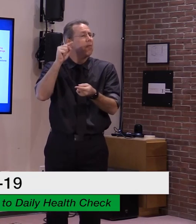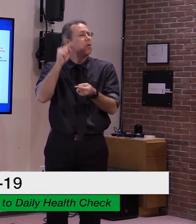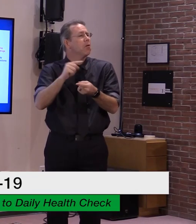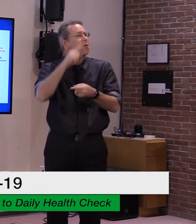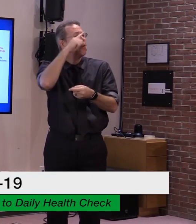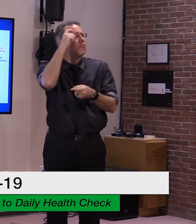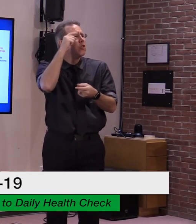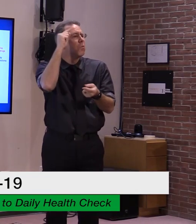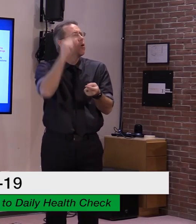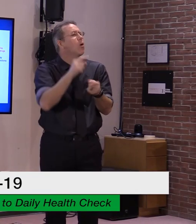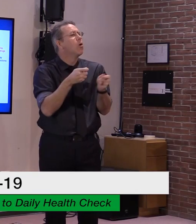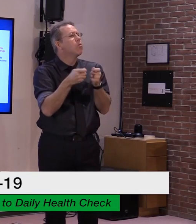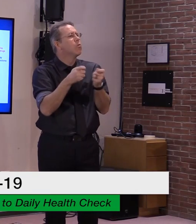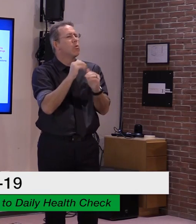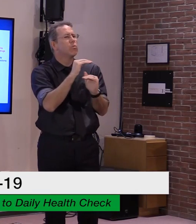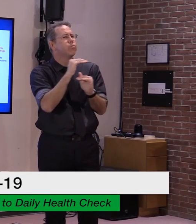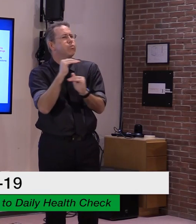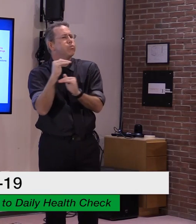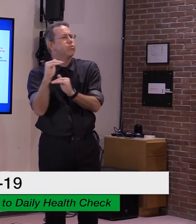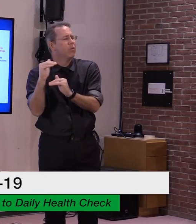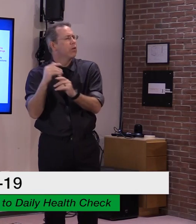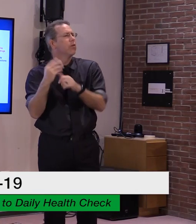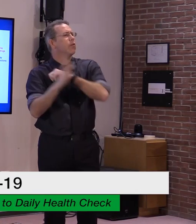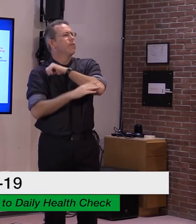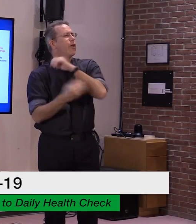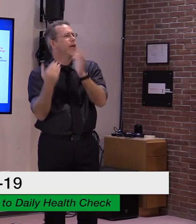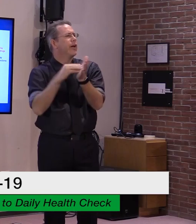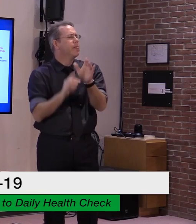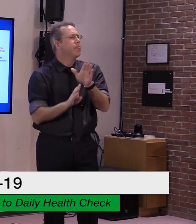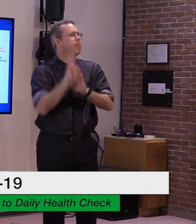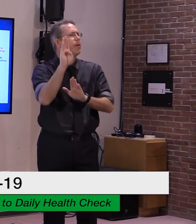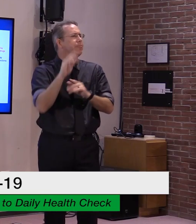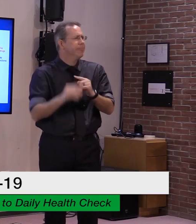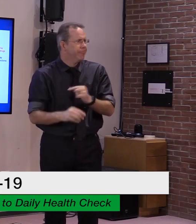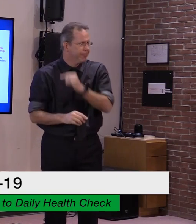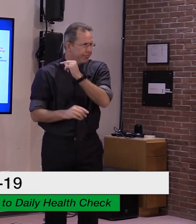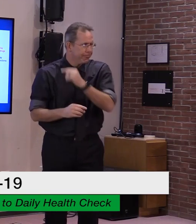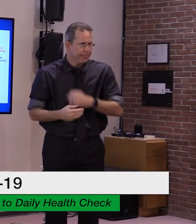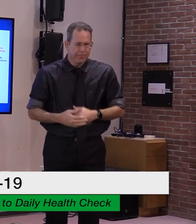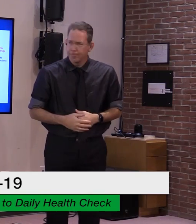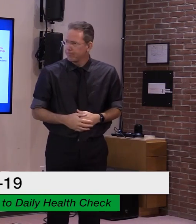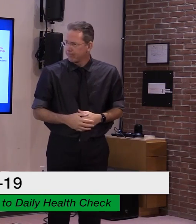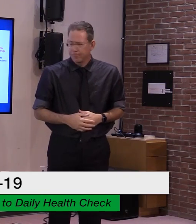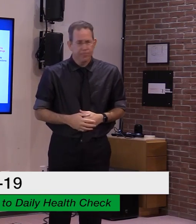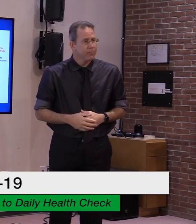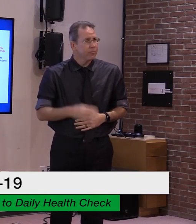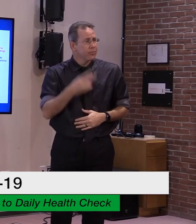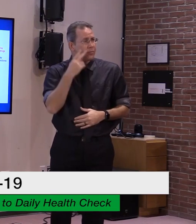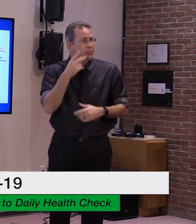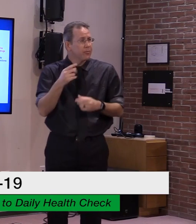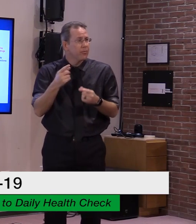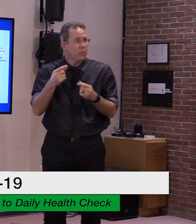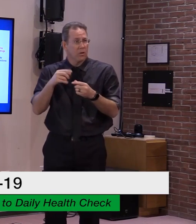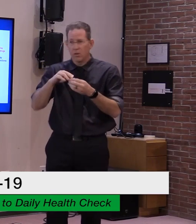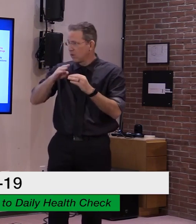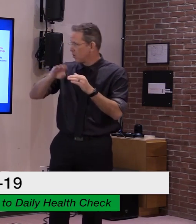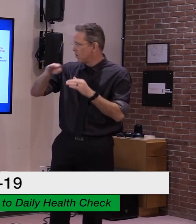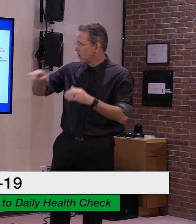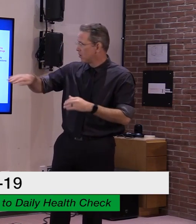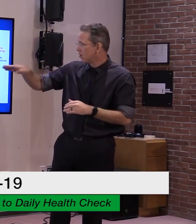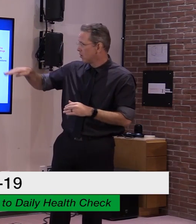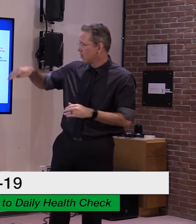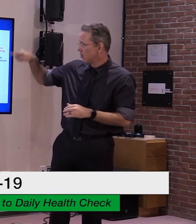total cases so far in the month of november again put it a different way we've recorded more cases in